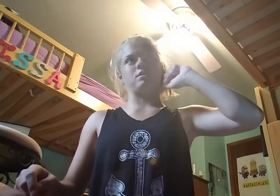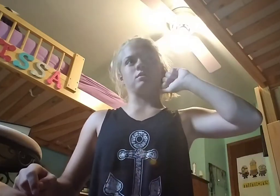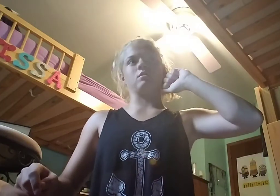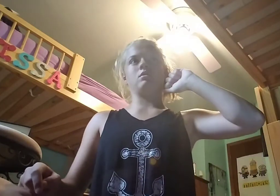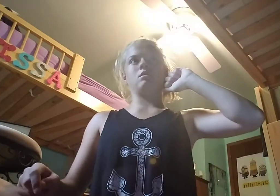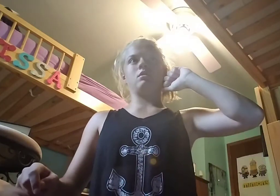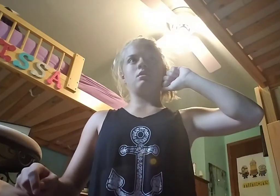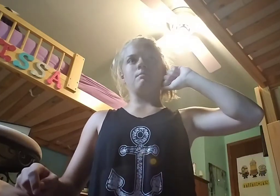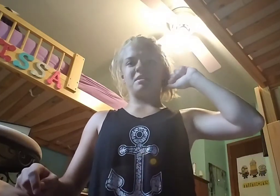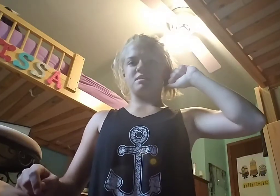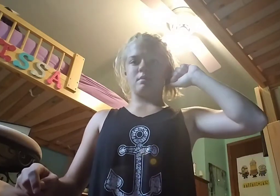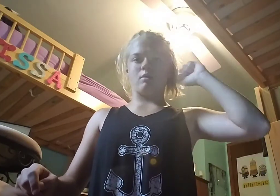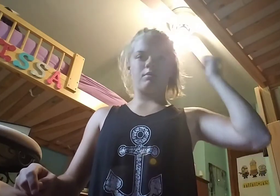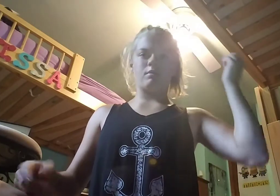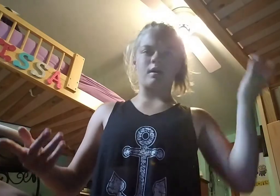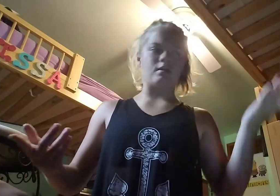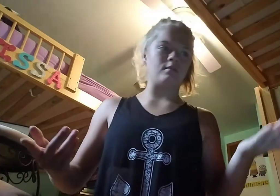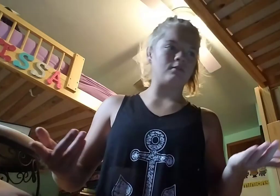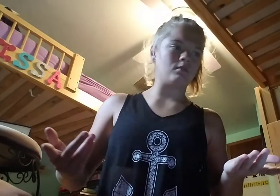you miss your mouth, kind of.